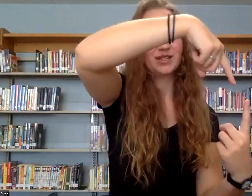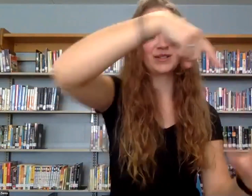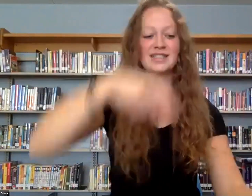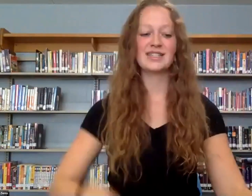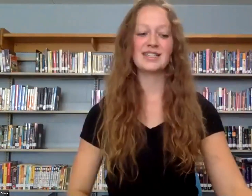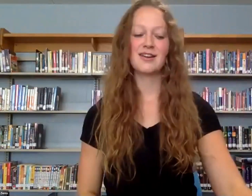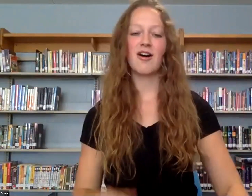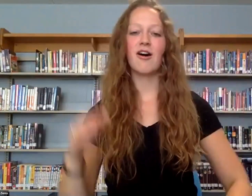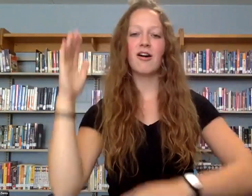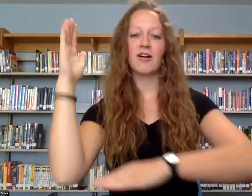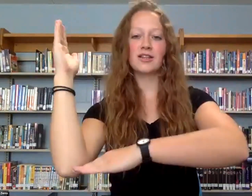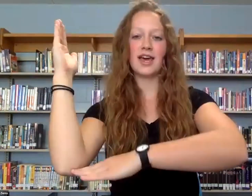tour, all day,